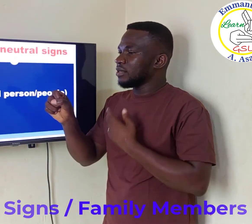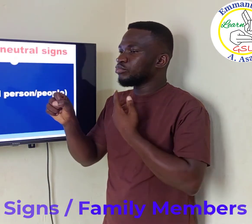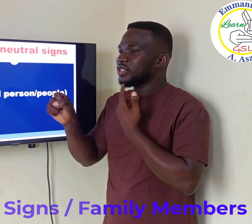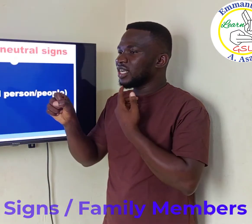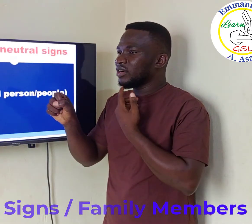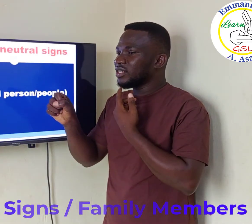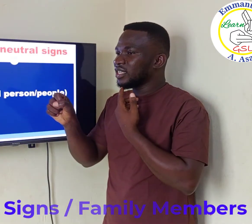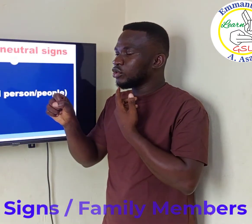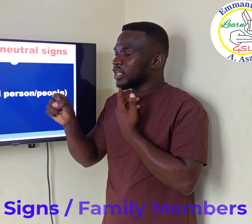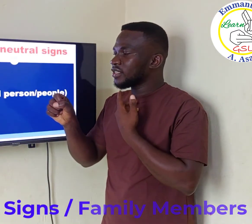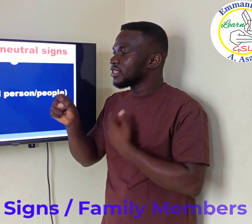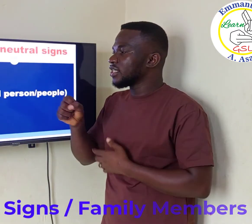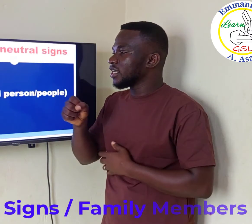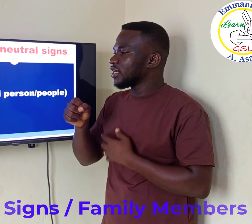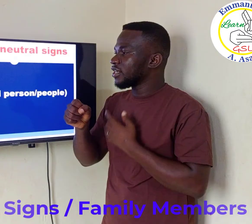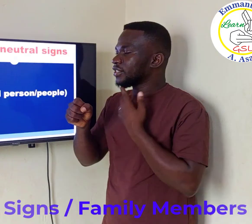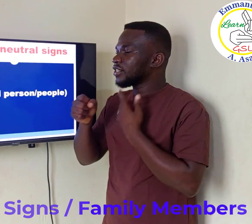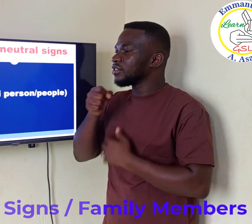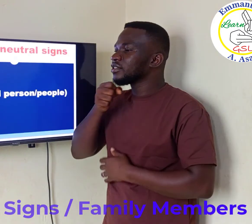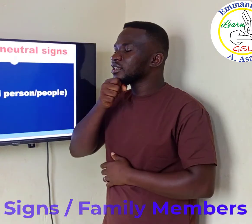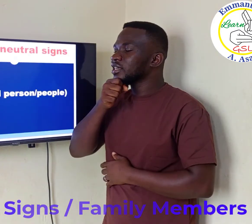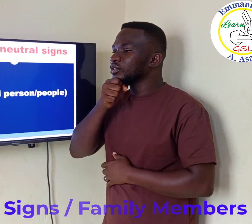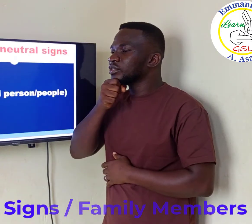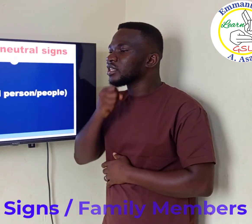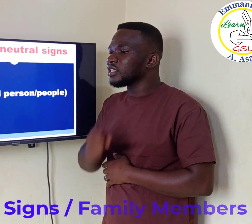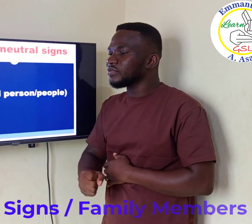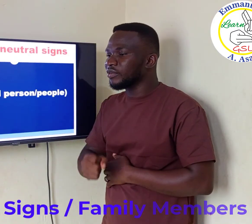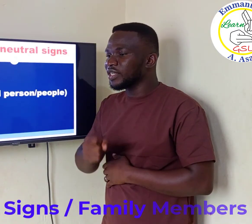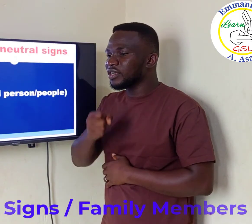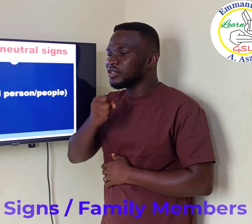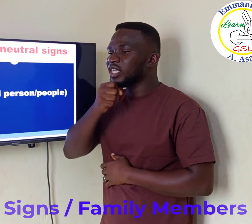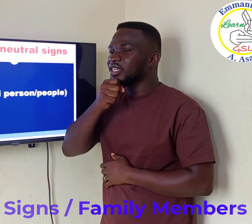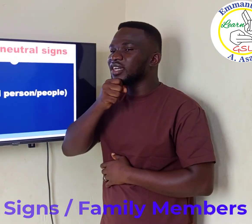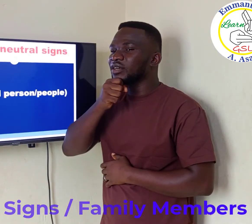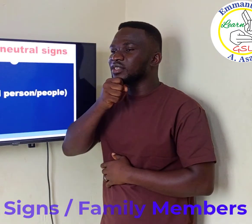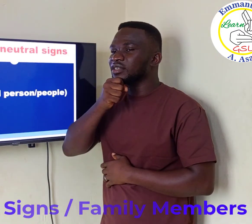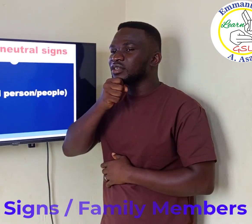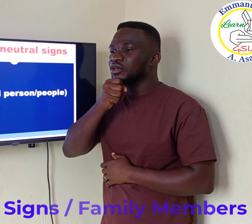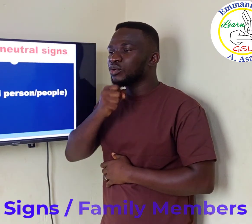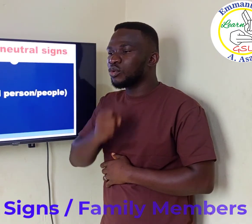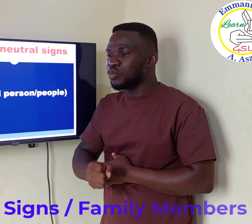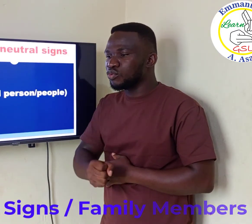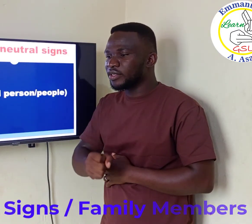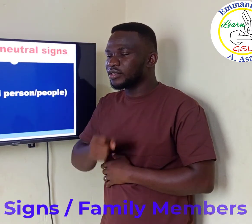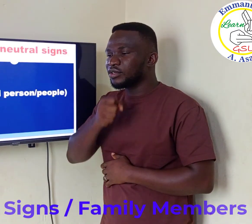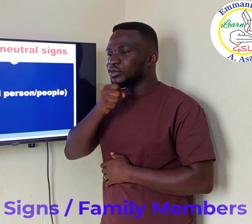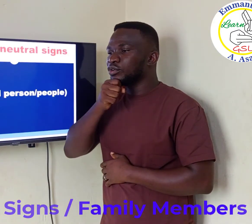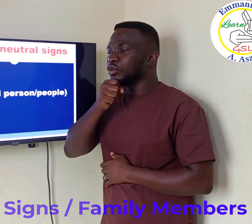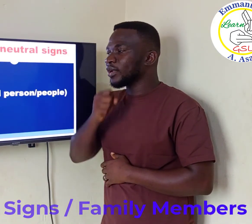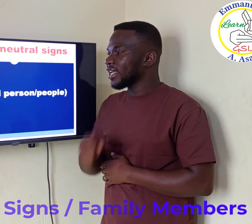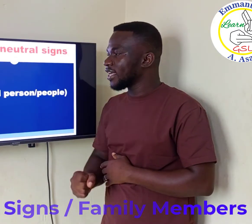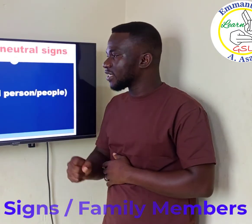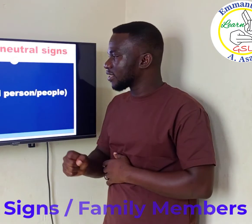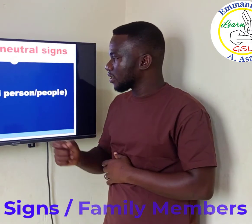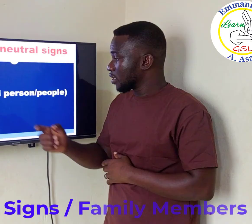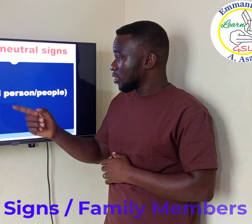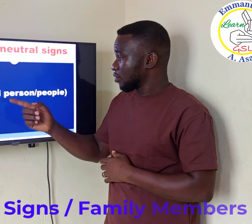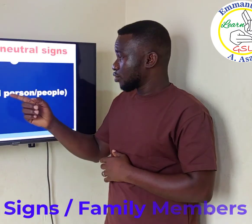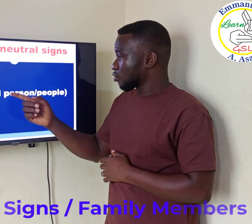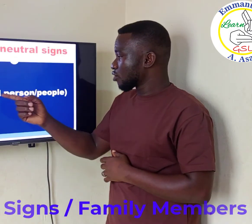put it around the location here, the chin, and you send it forward, send it down, say old or aged. So you can